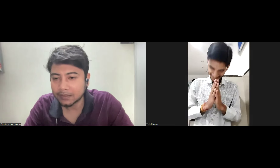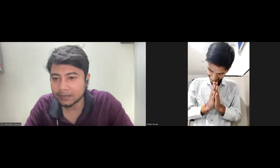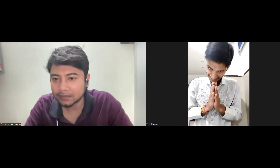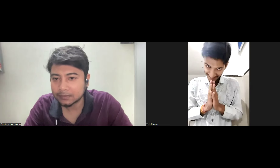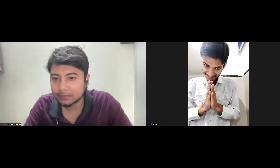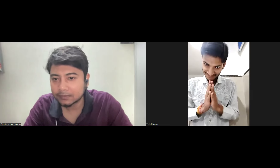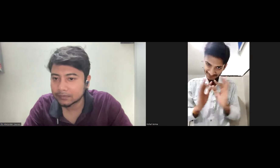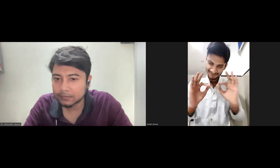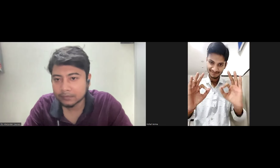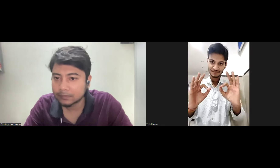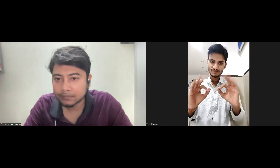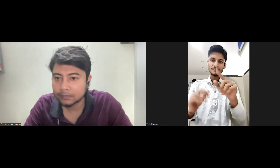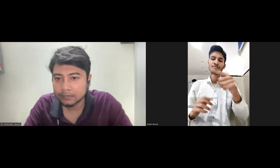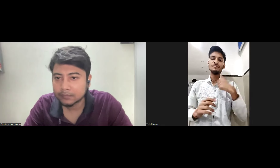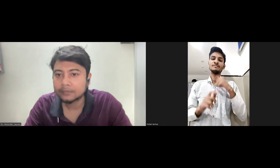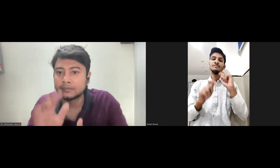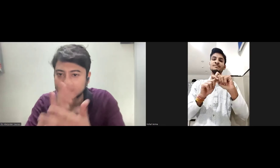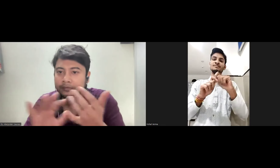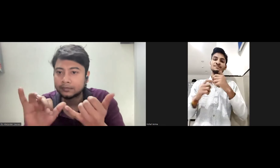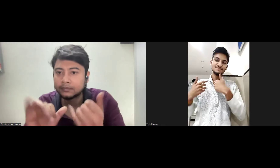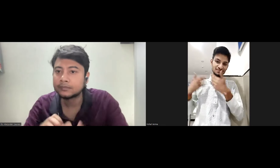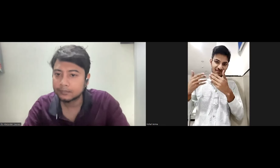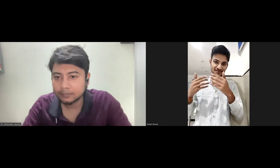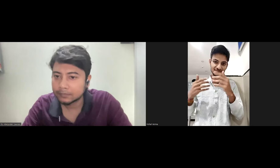Namaskar, Hare Krishna. Hare Krishna.